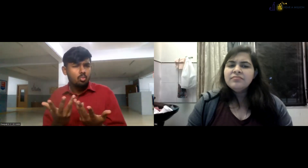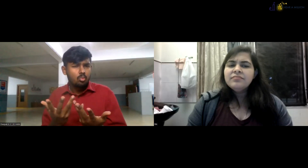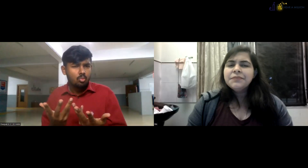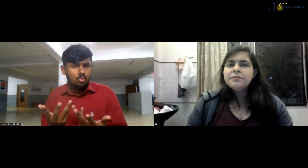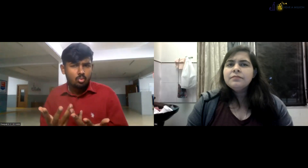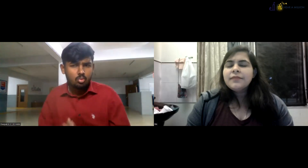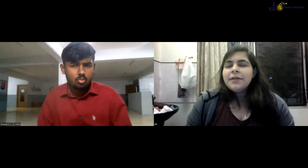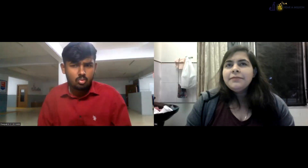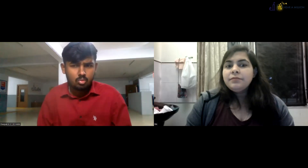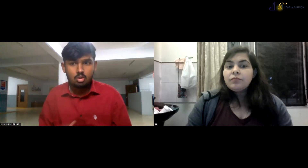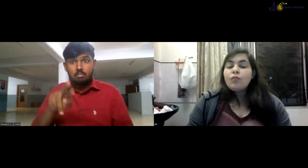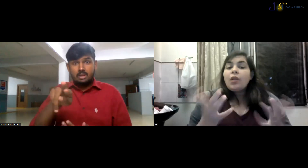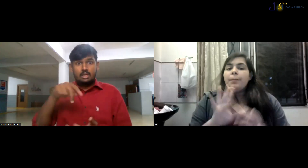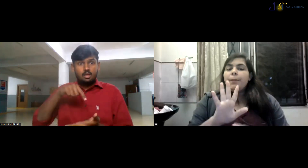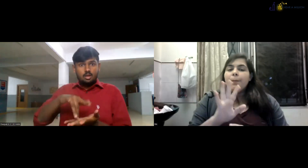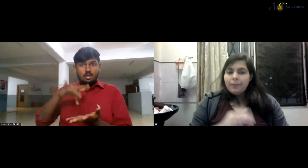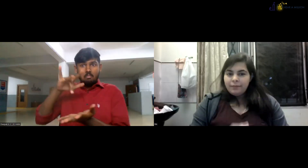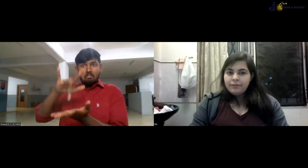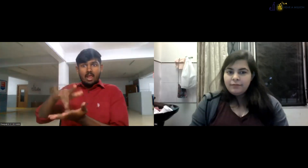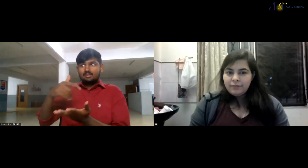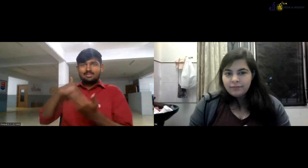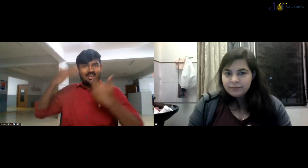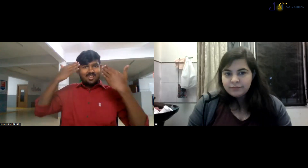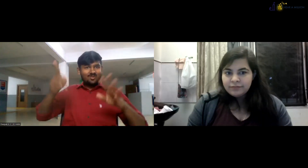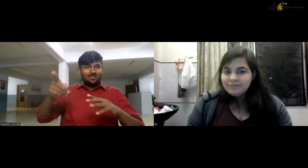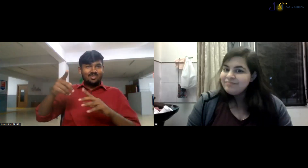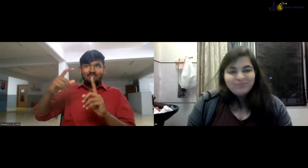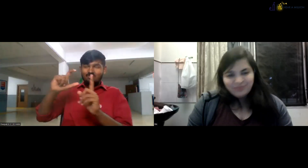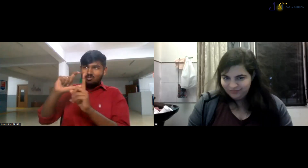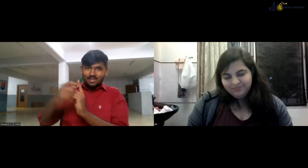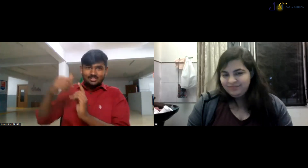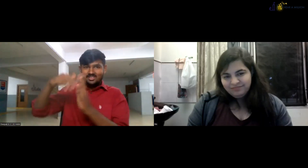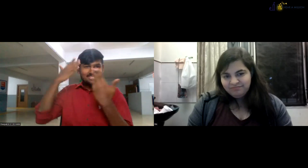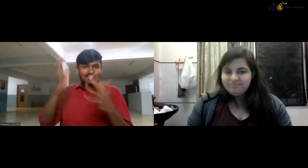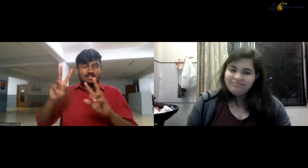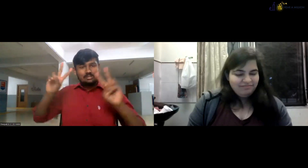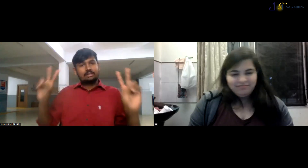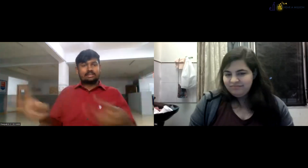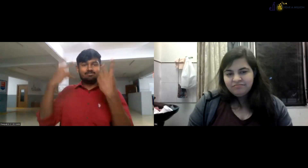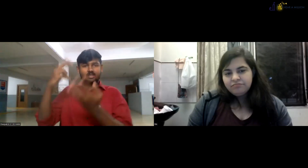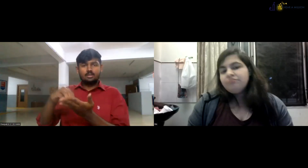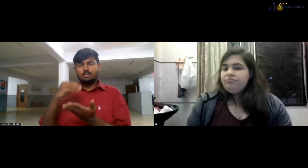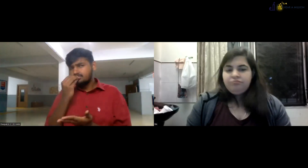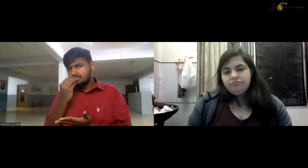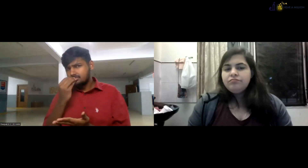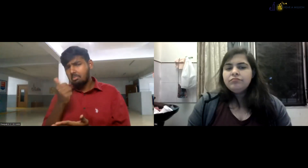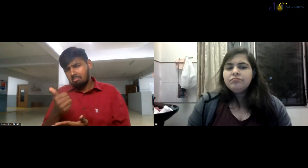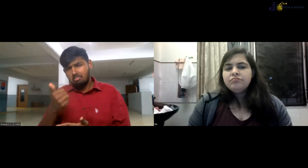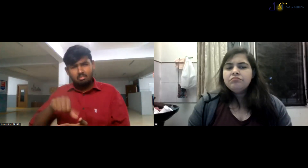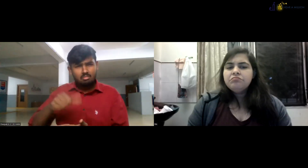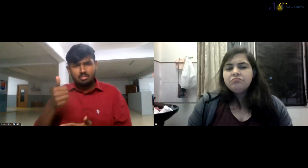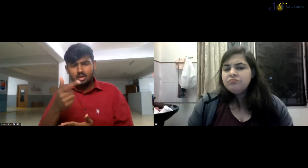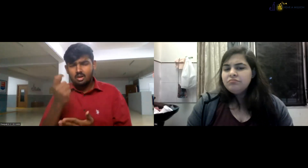that whether this food, this cuisine is good for your health or not, how did you identify? If